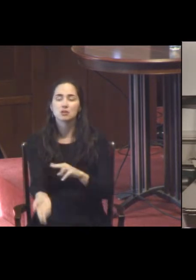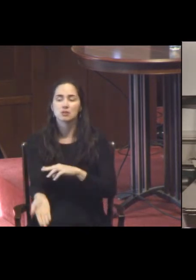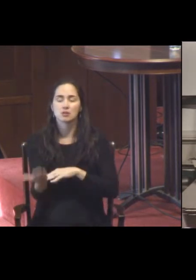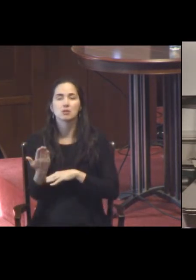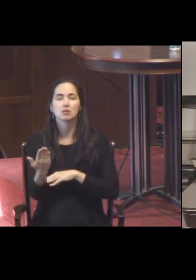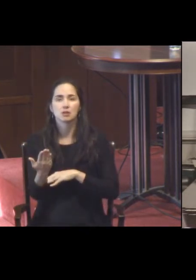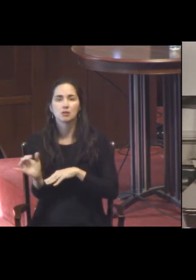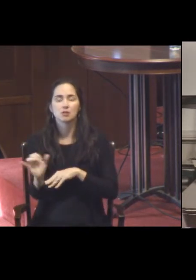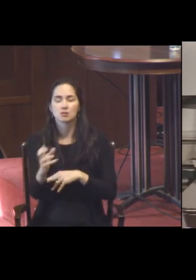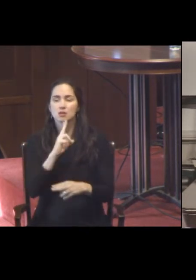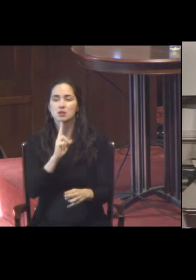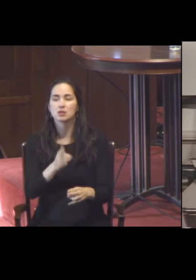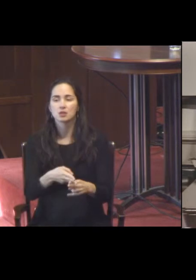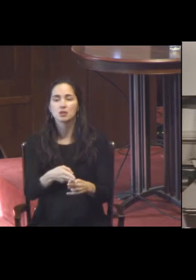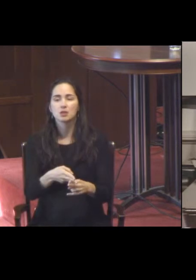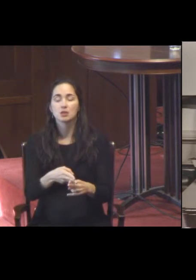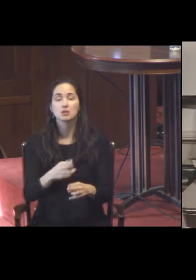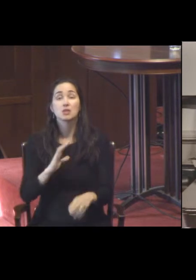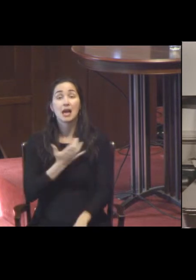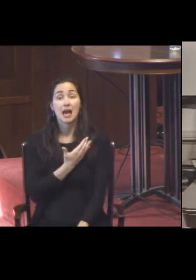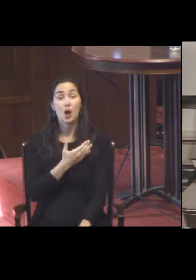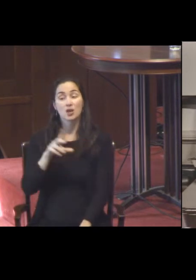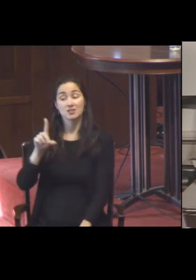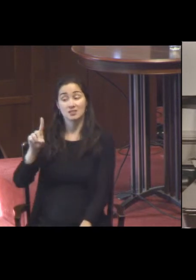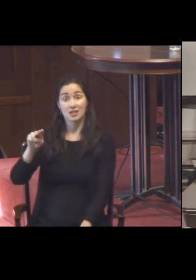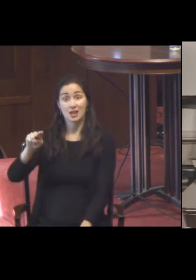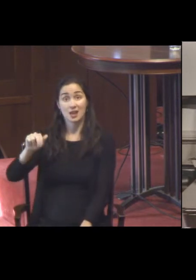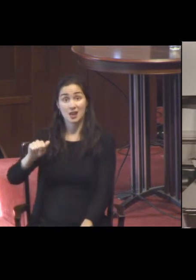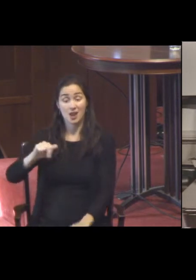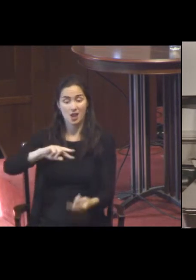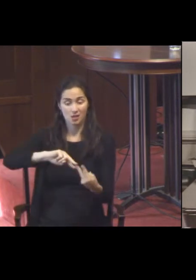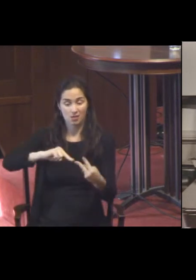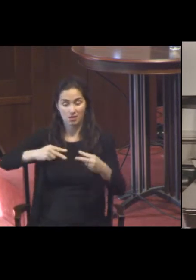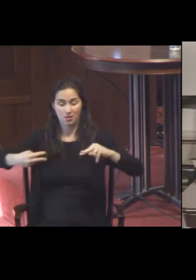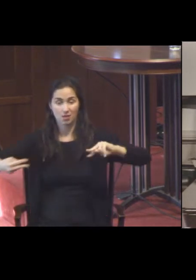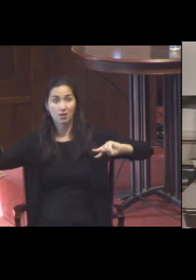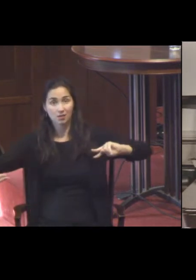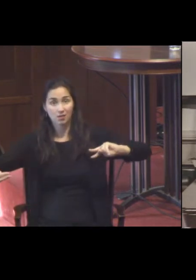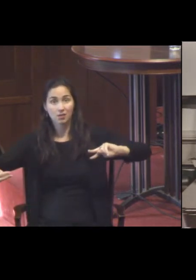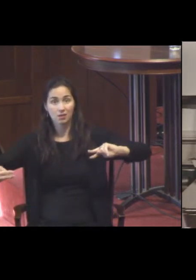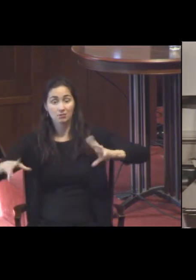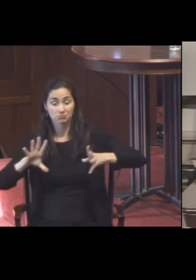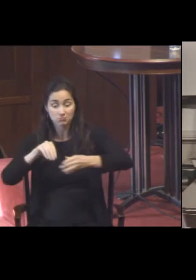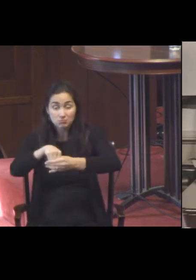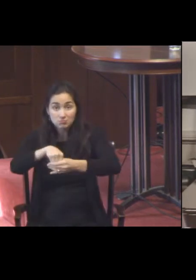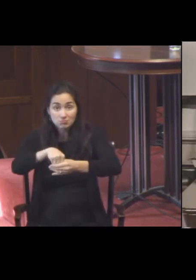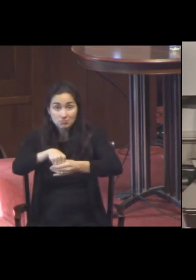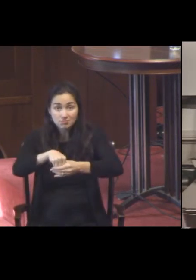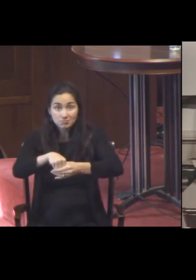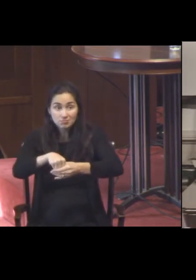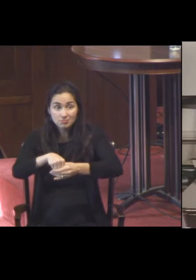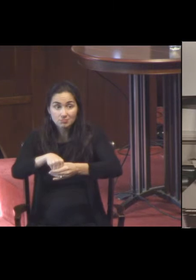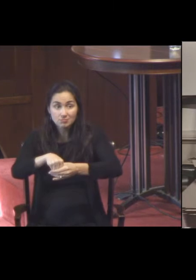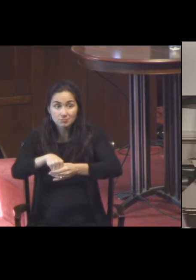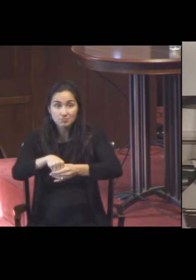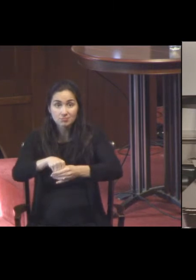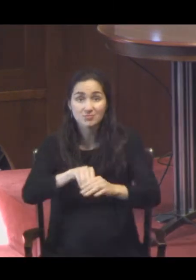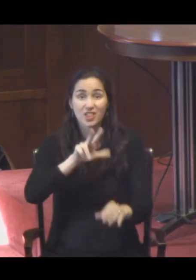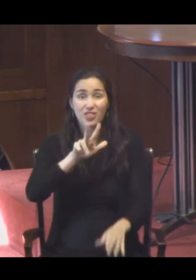our very DNA is written all 3.5 billion